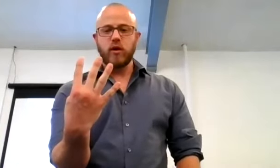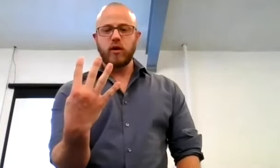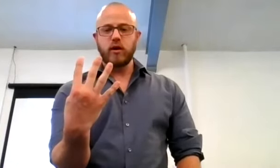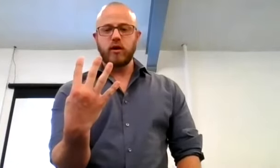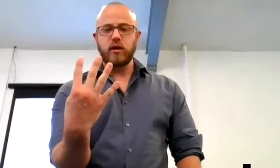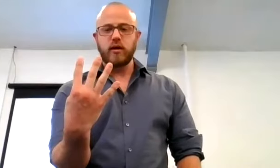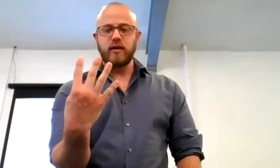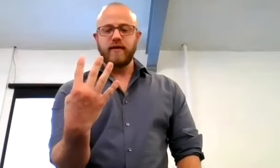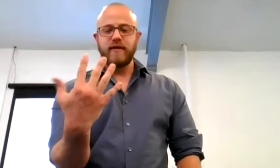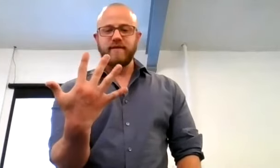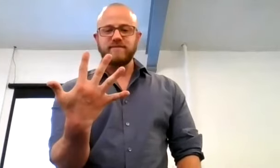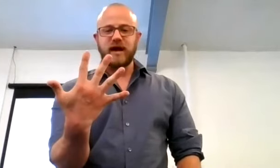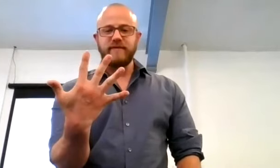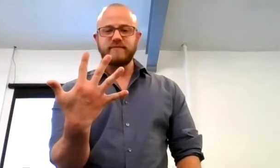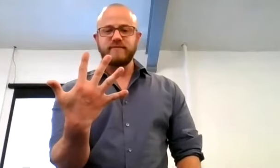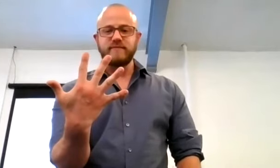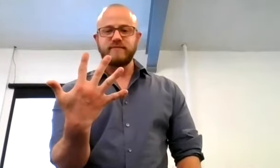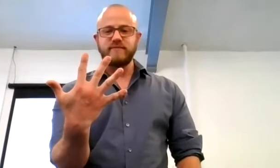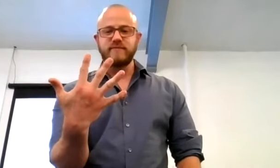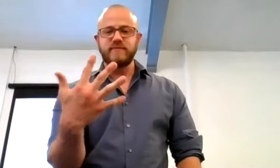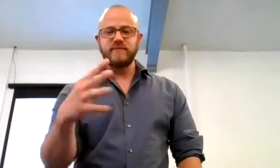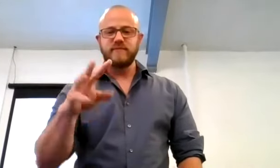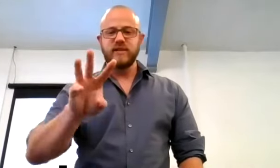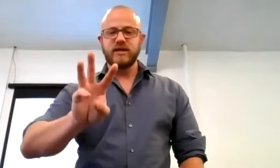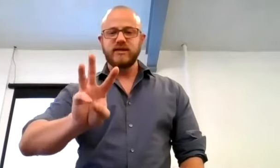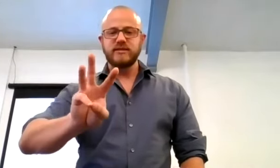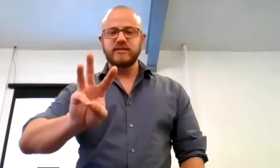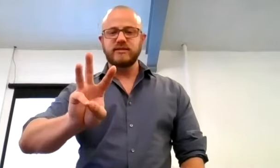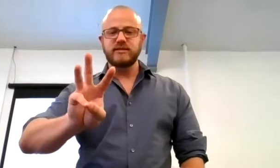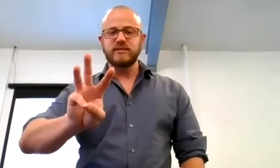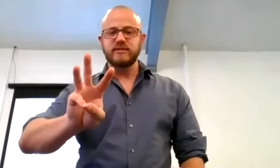4, 5, 6,